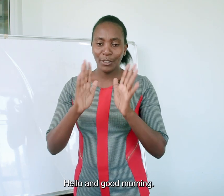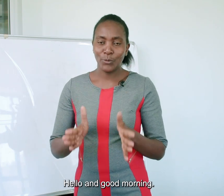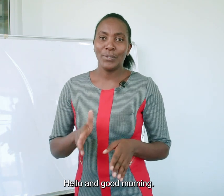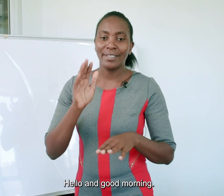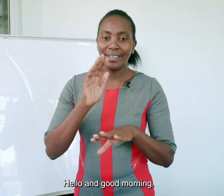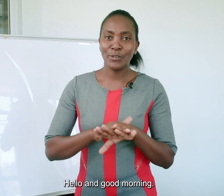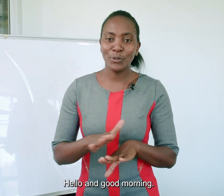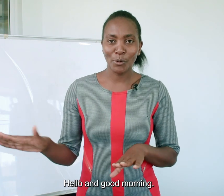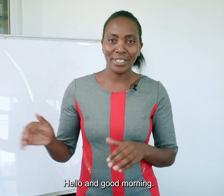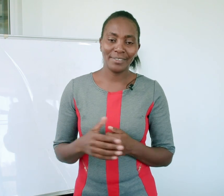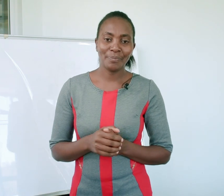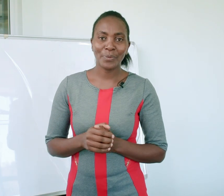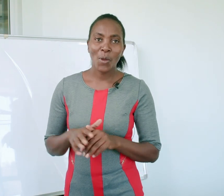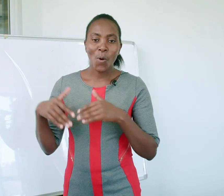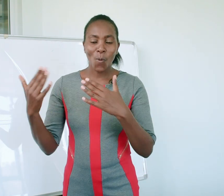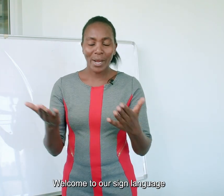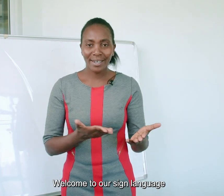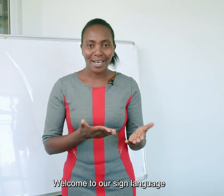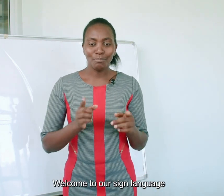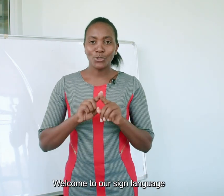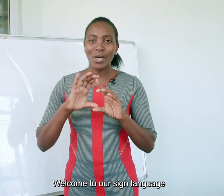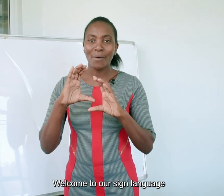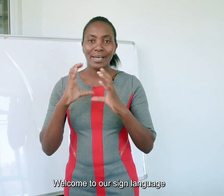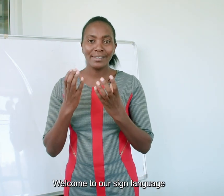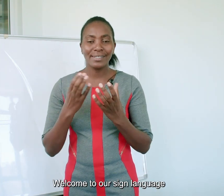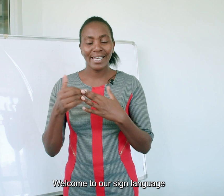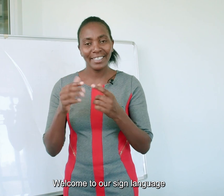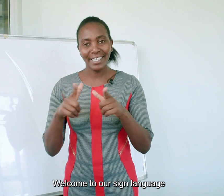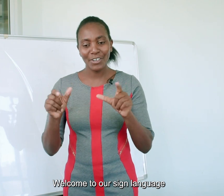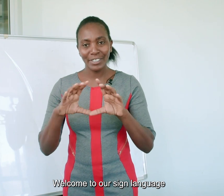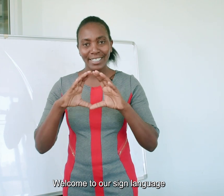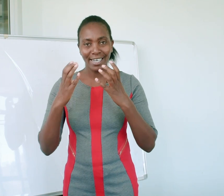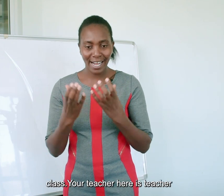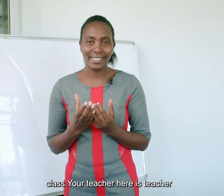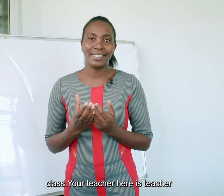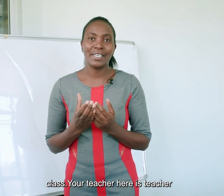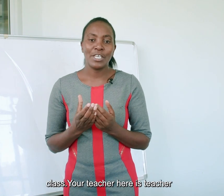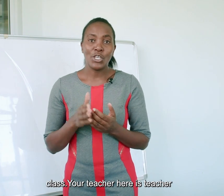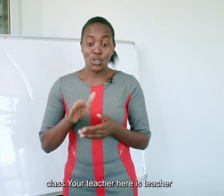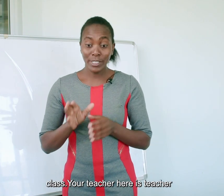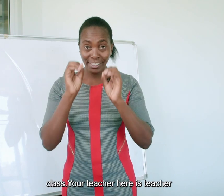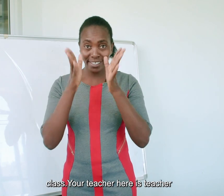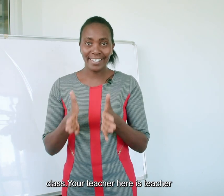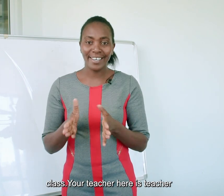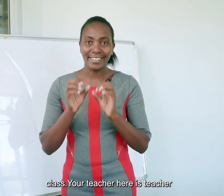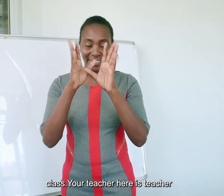Hello and good morning. Welcome to our sign language class. Your teacher here is